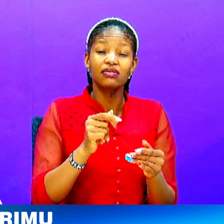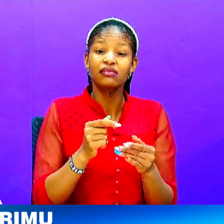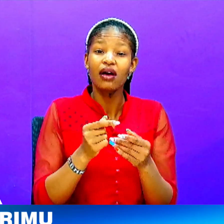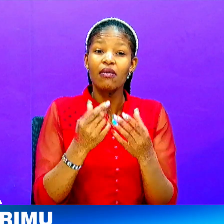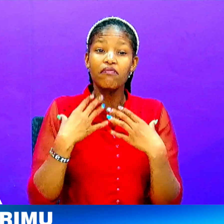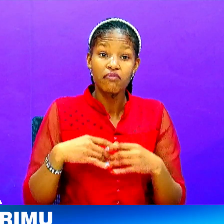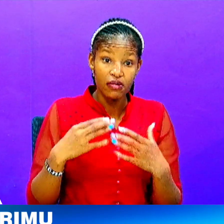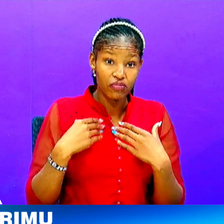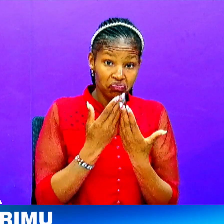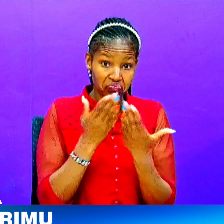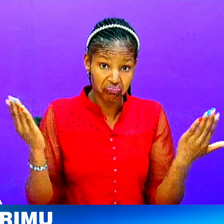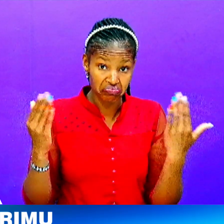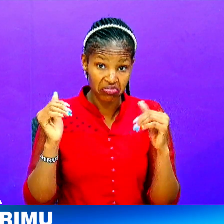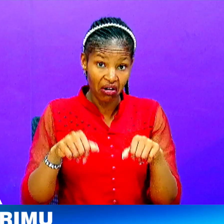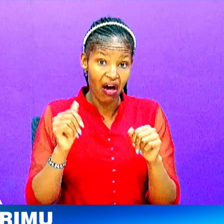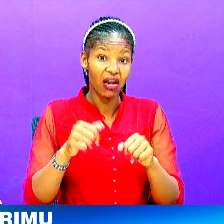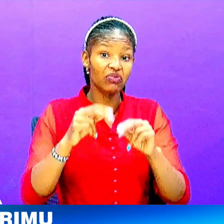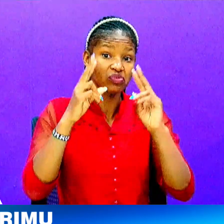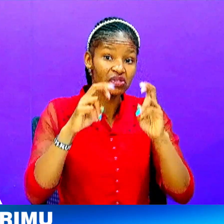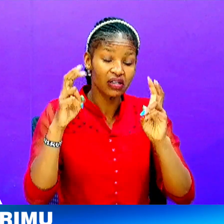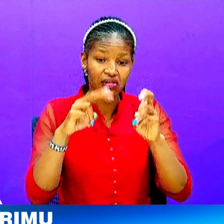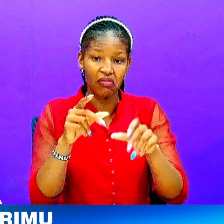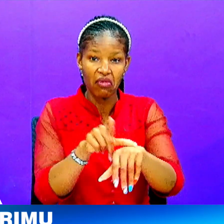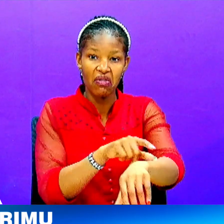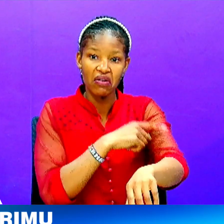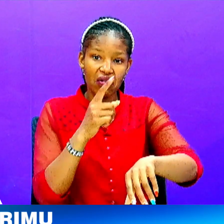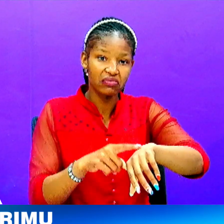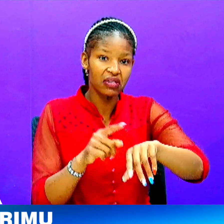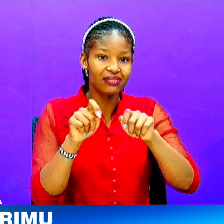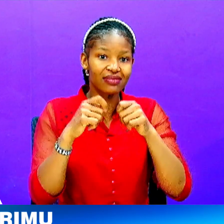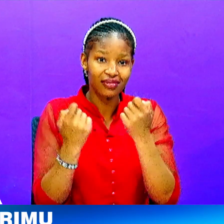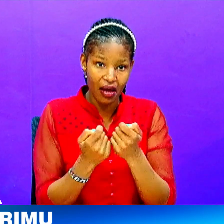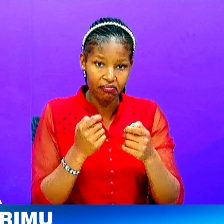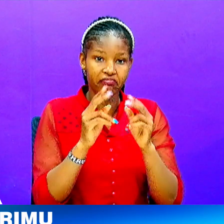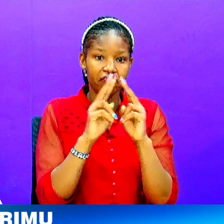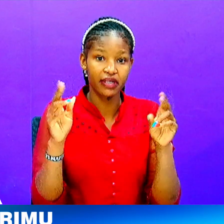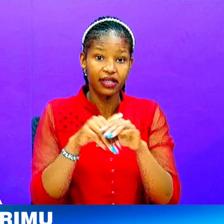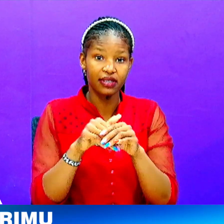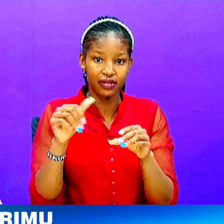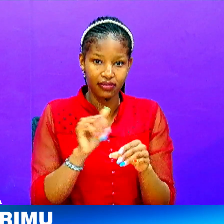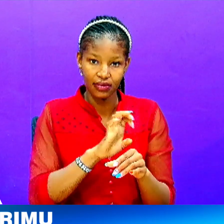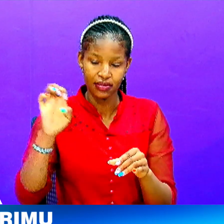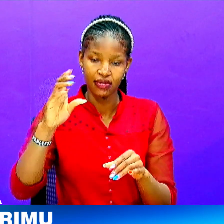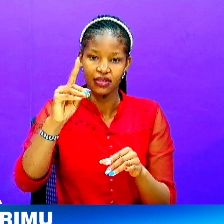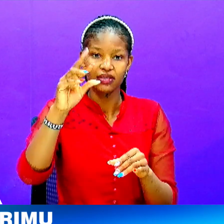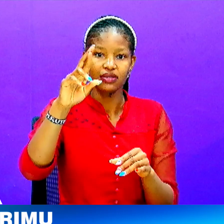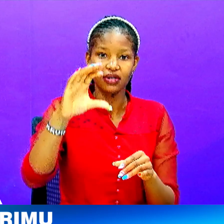a panel of facilitators seeking long-term peace in Eastern DRC. The meeting